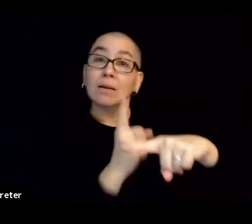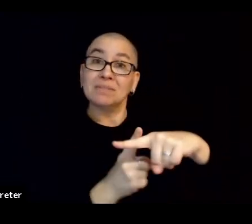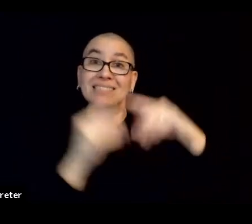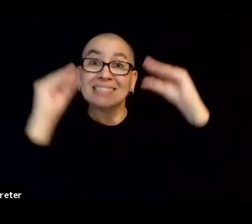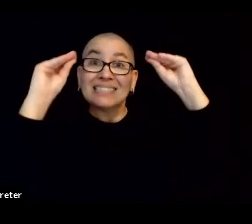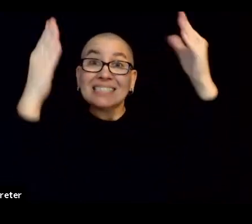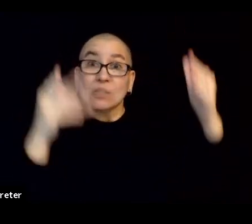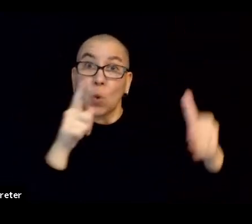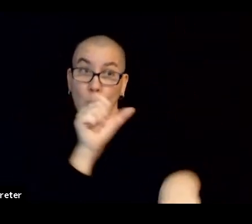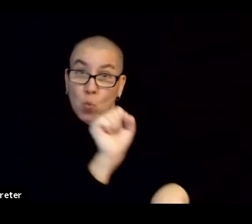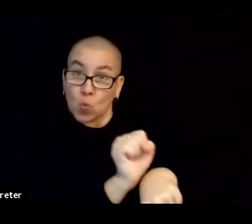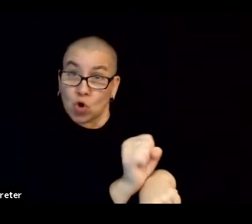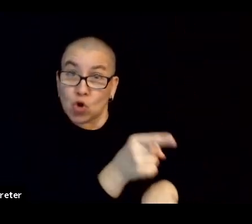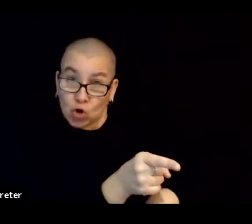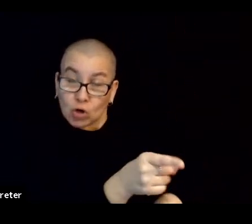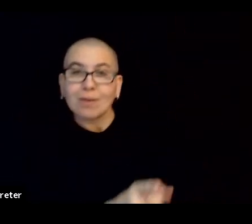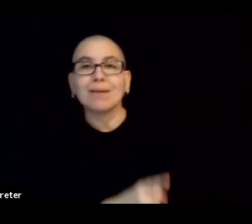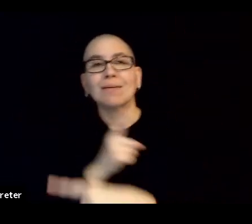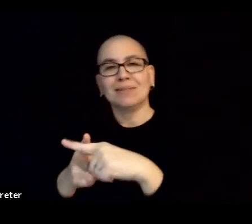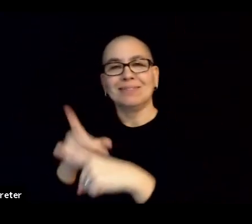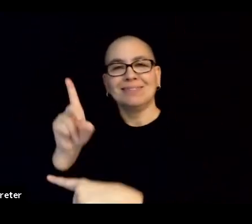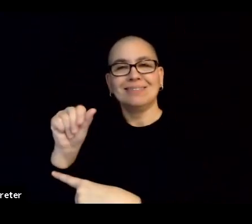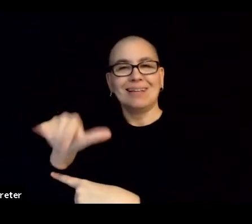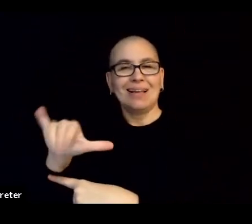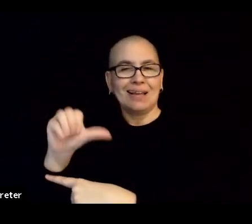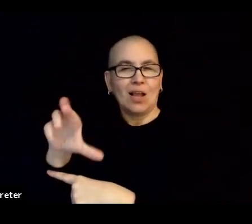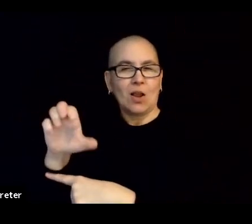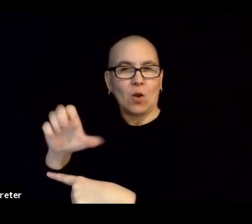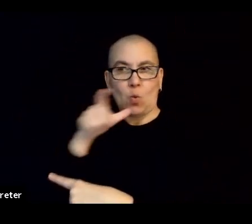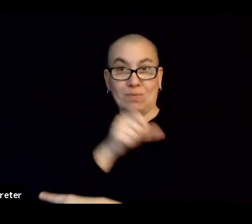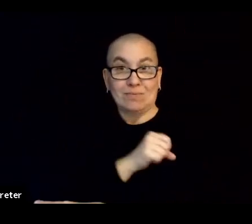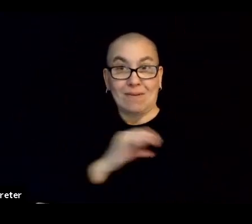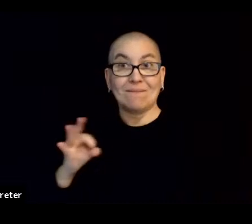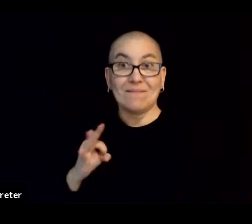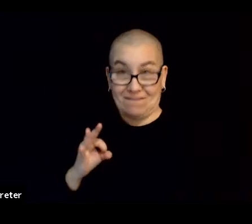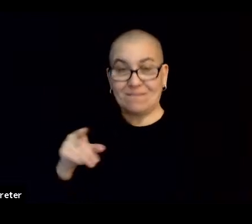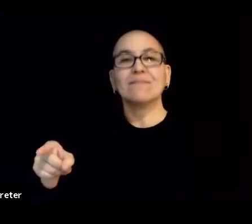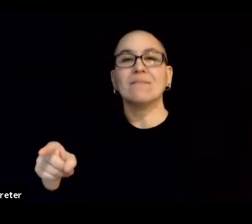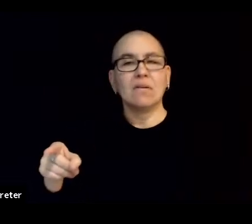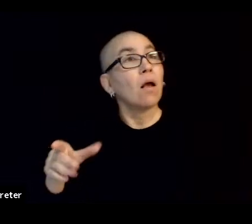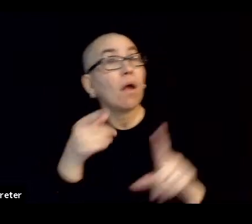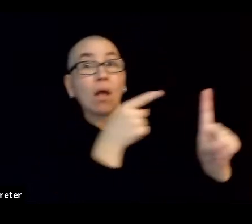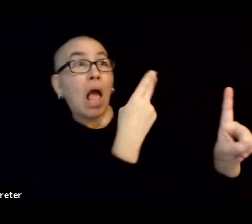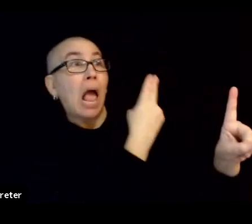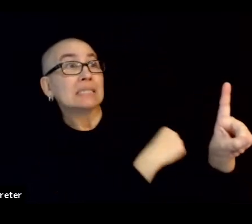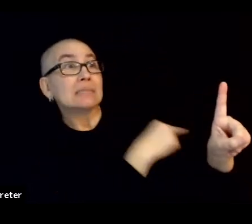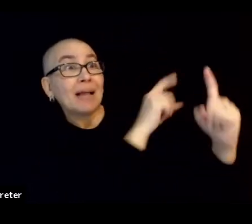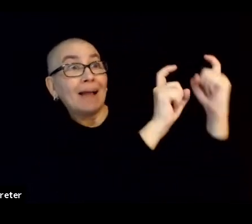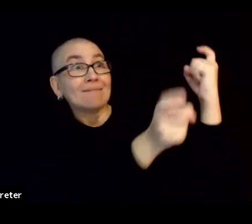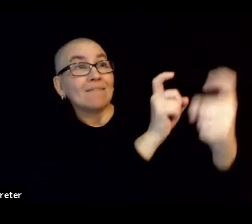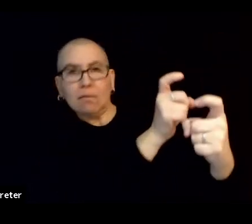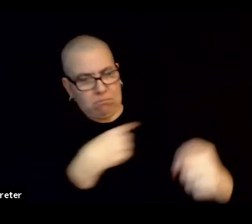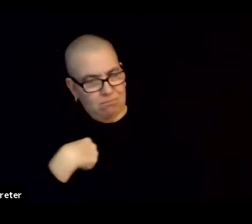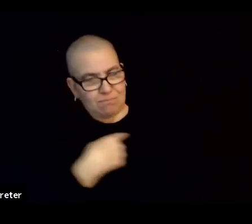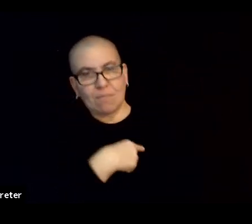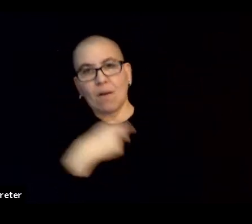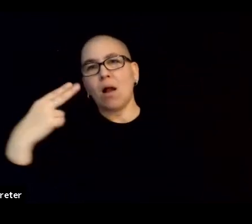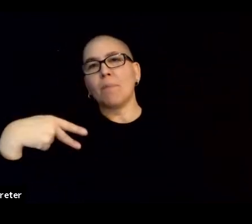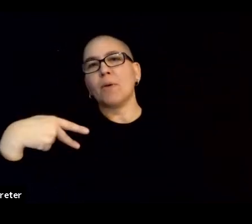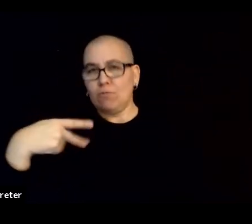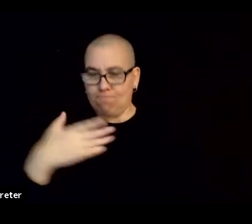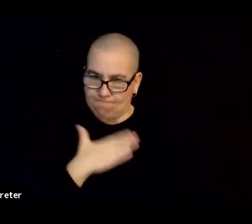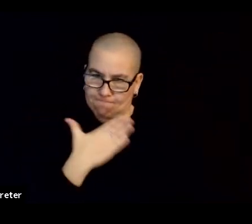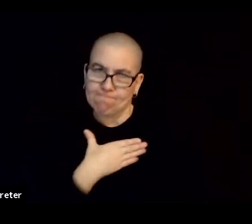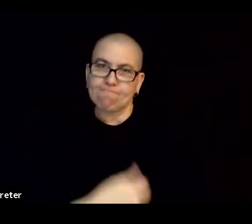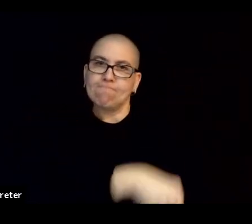system's capacity. I appreciate very much Governor Walz and Commissioner Malcolm underscoring the vaccine shortage. We're hearing